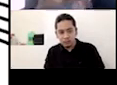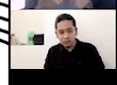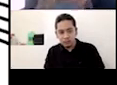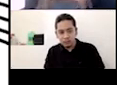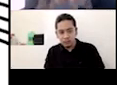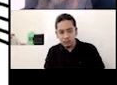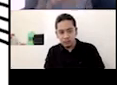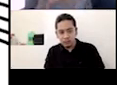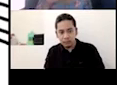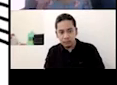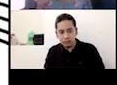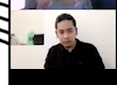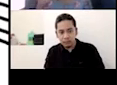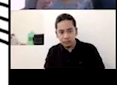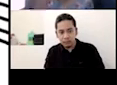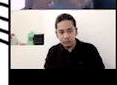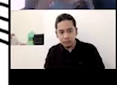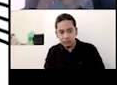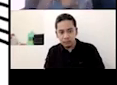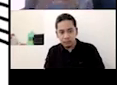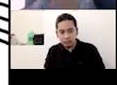the discussion about the spread.